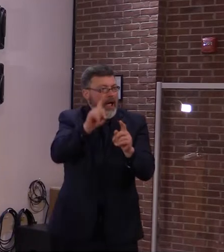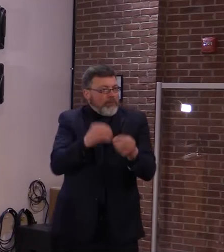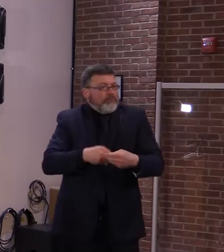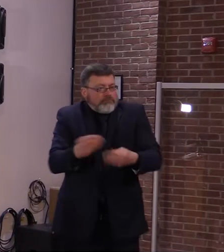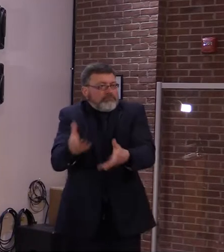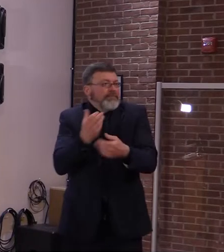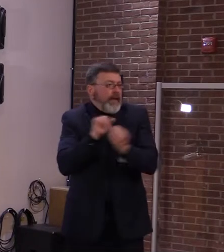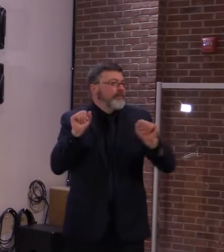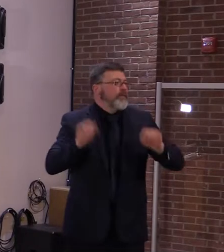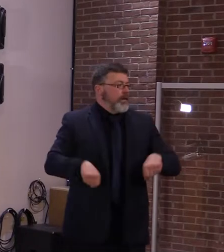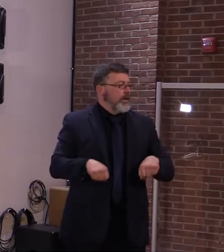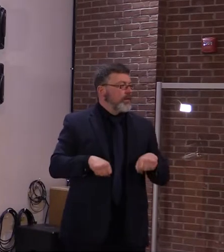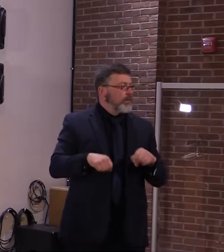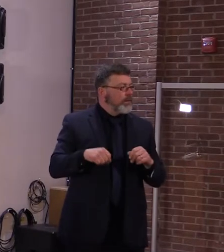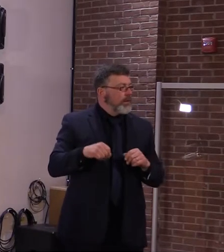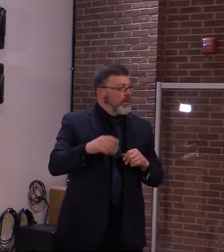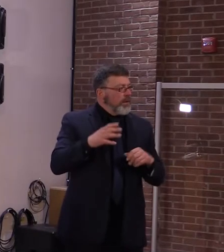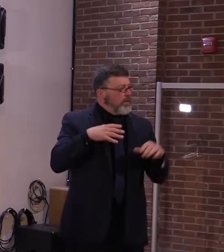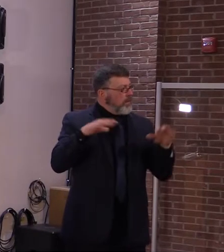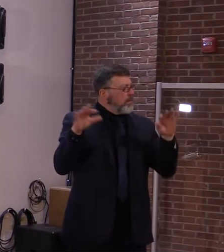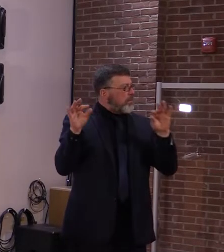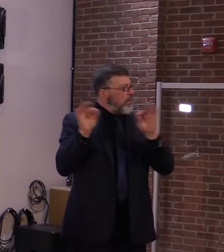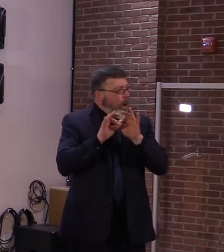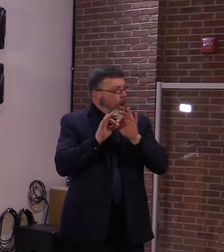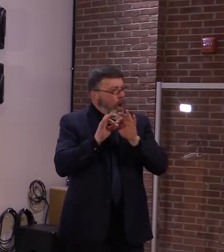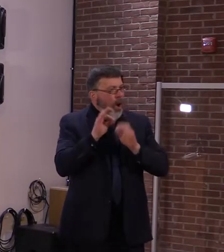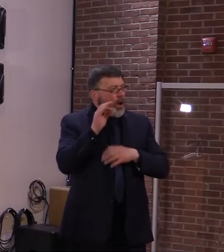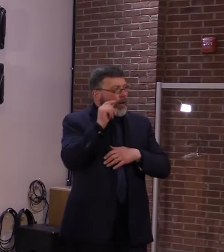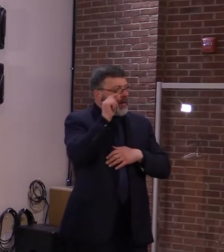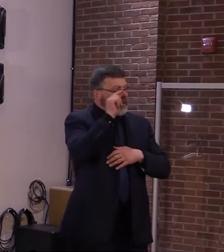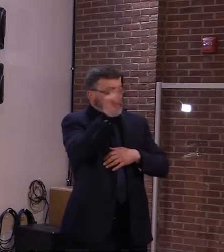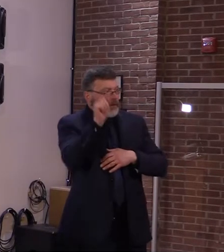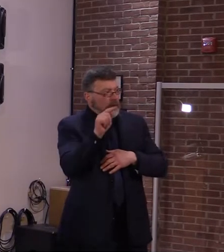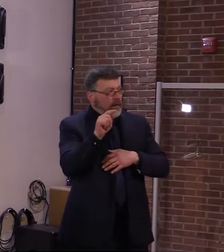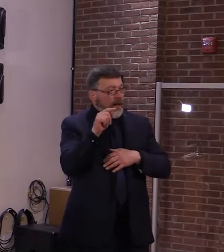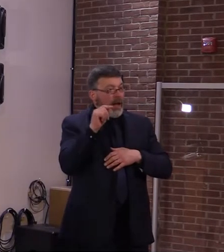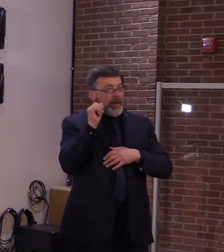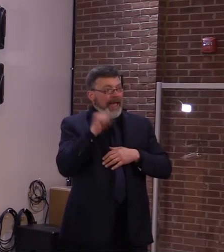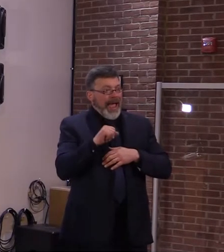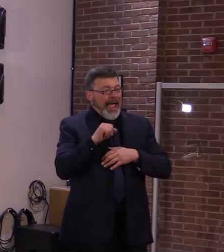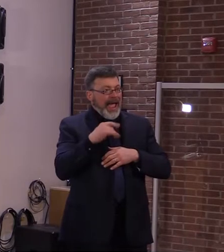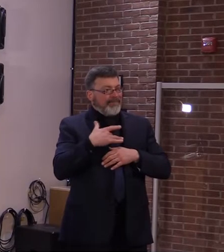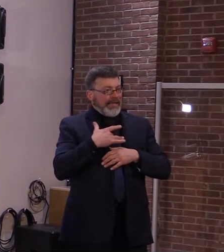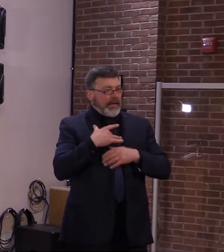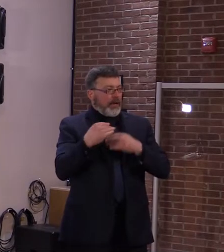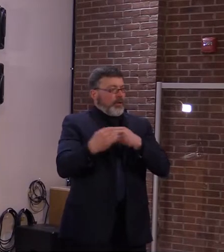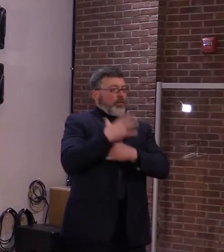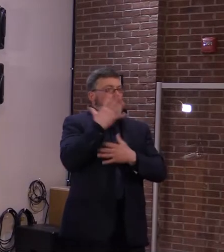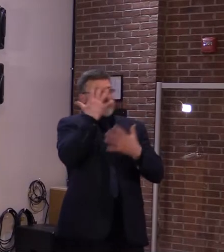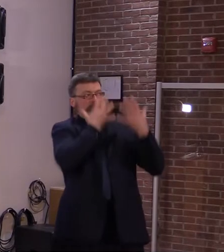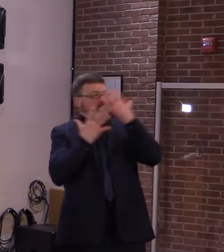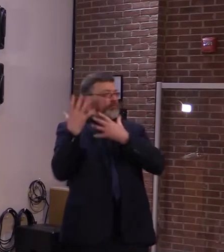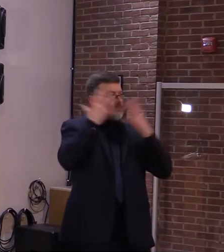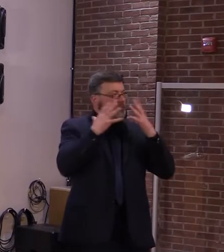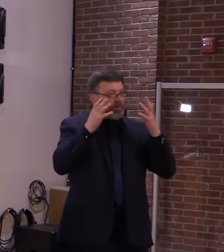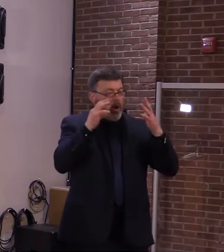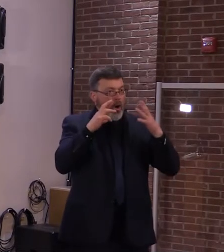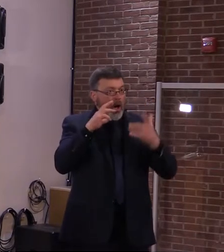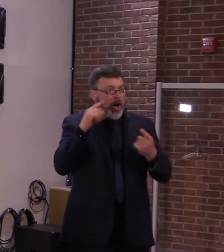This simple act makes a huge difference in preventing misuse and diversion. Please visit